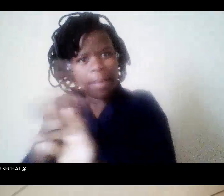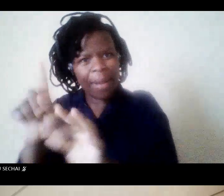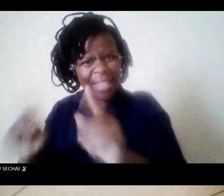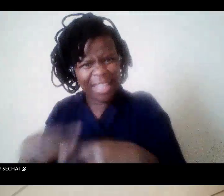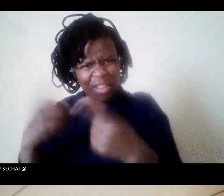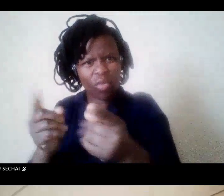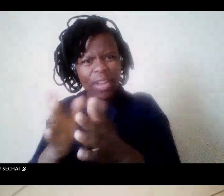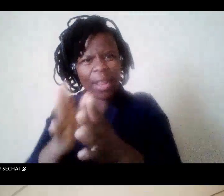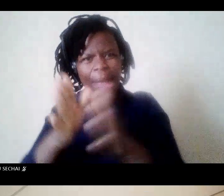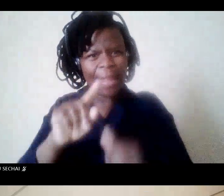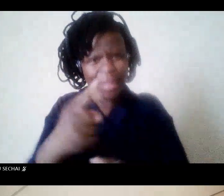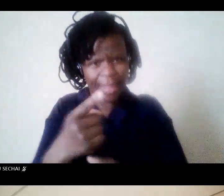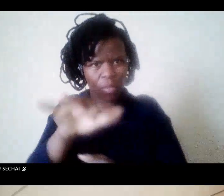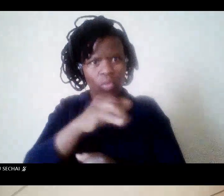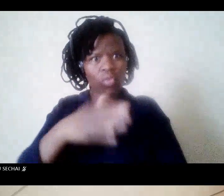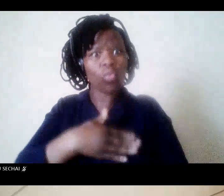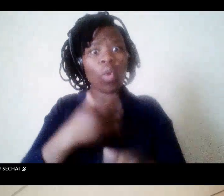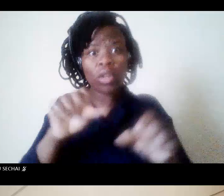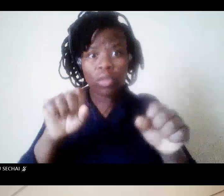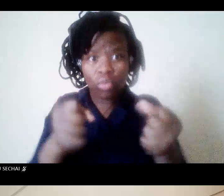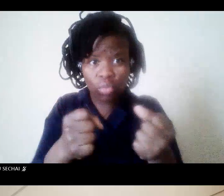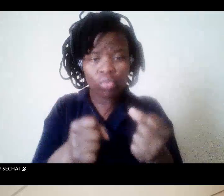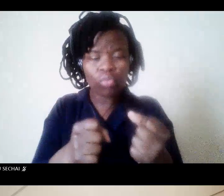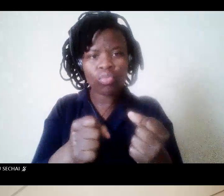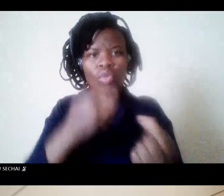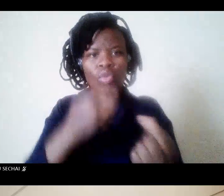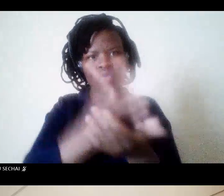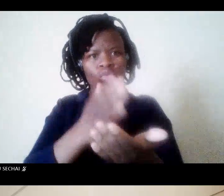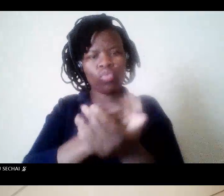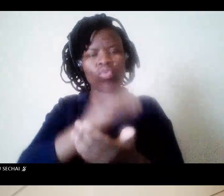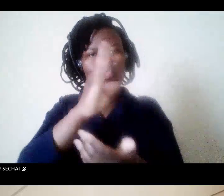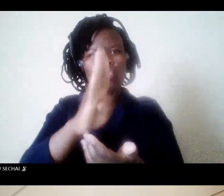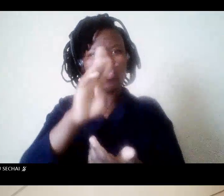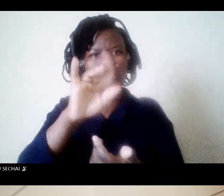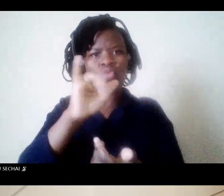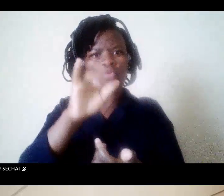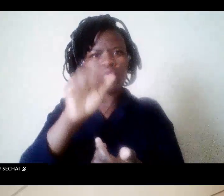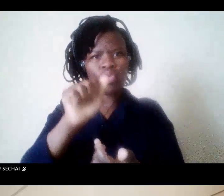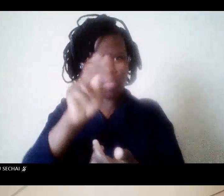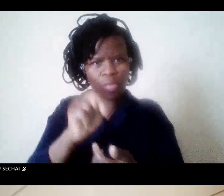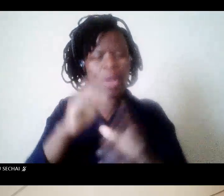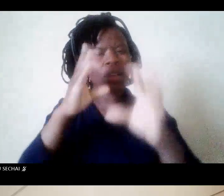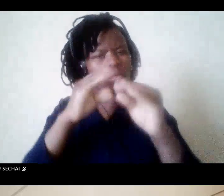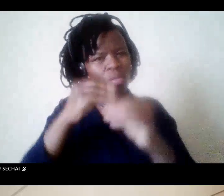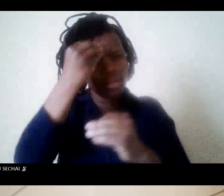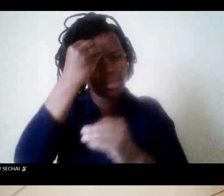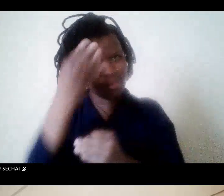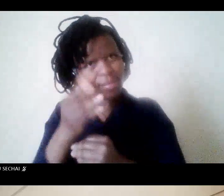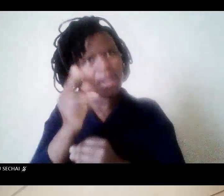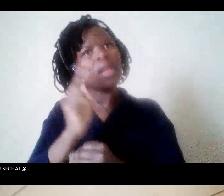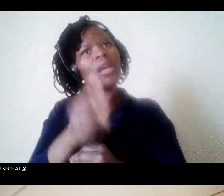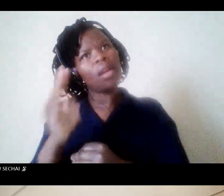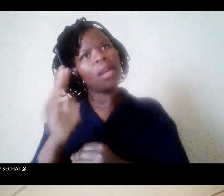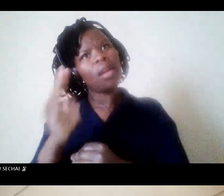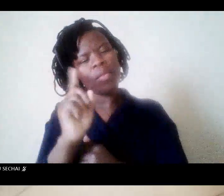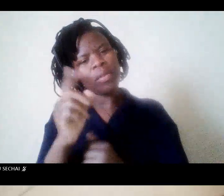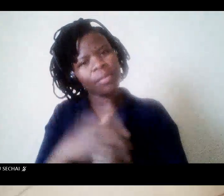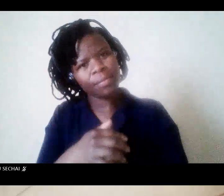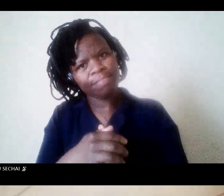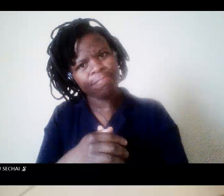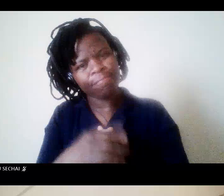of what you want to do. Okay, so Brian is picking up on that, and let's